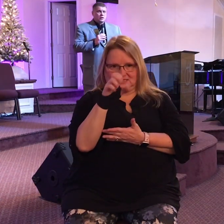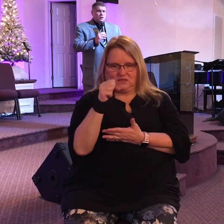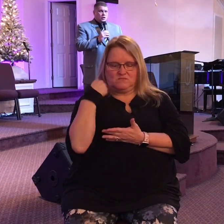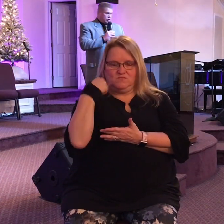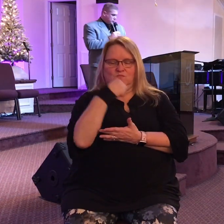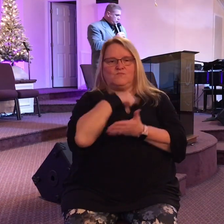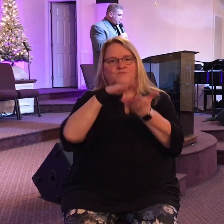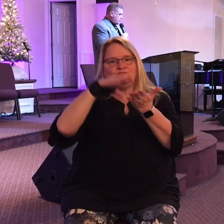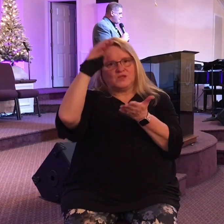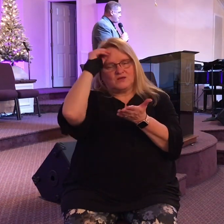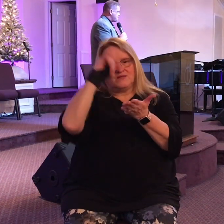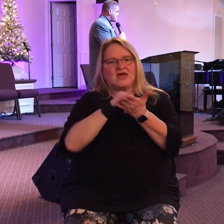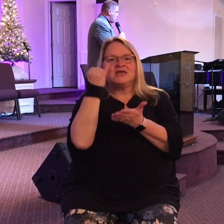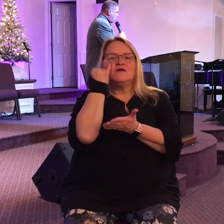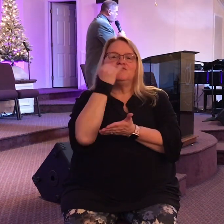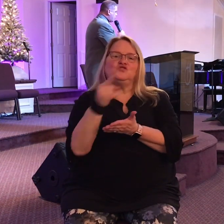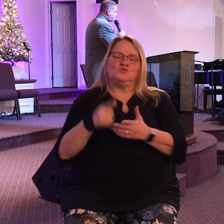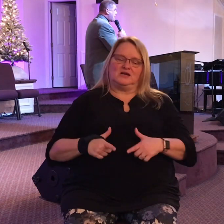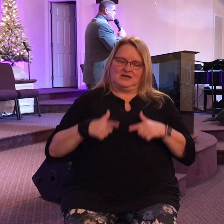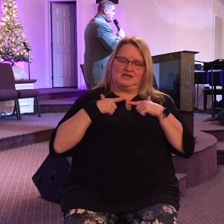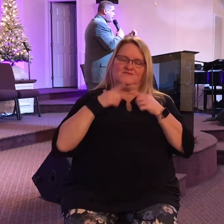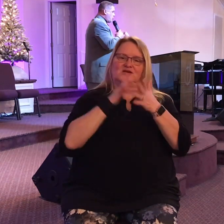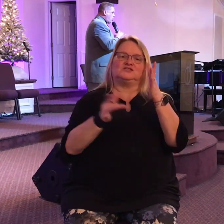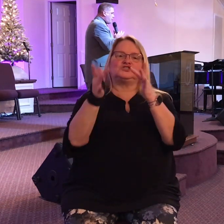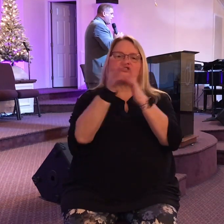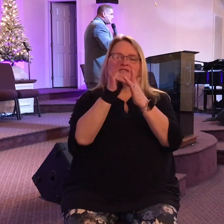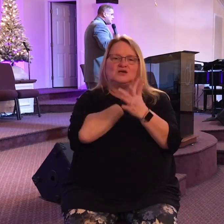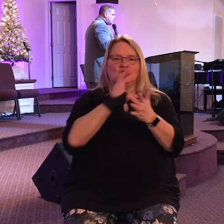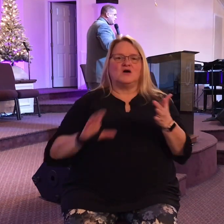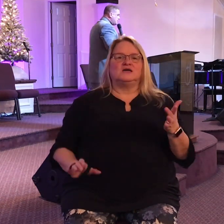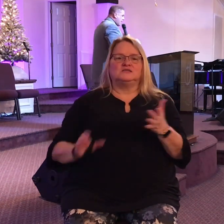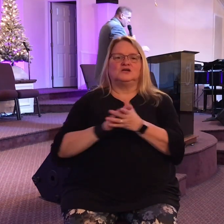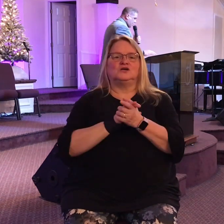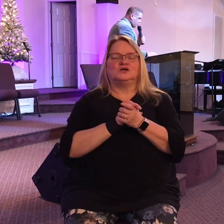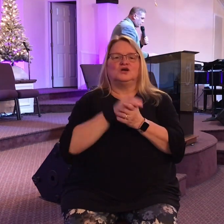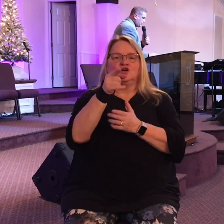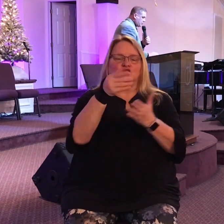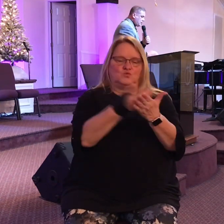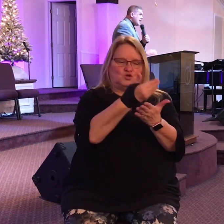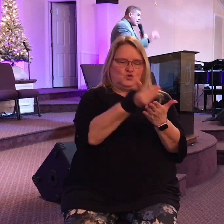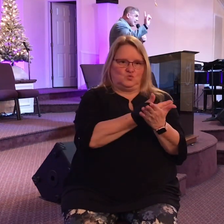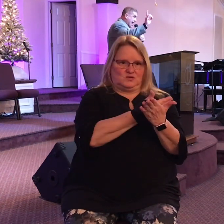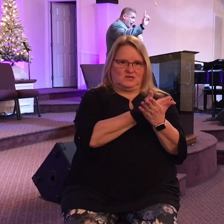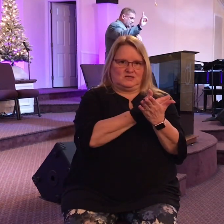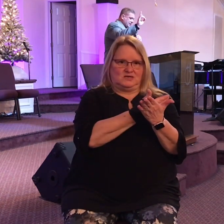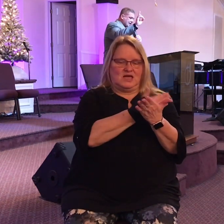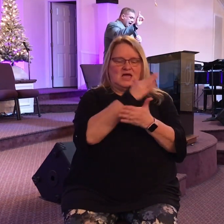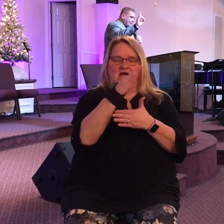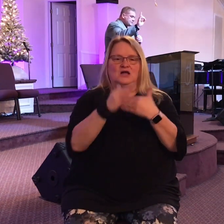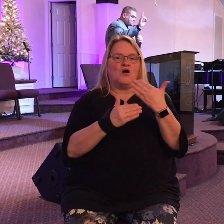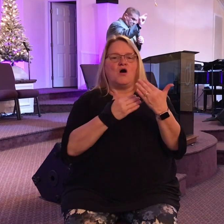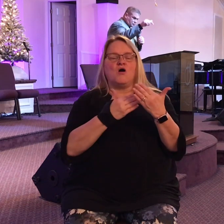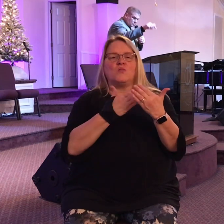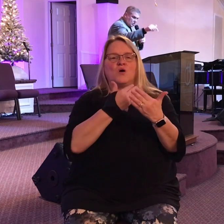morning, you're a new creature. Old things have passed away. Behold, all things have become new. Now. Somebody say